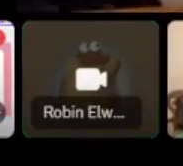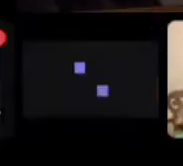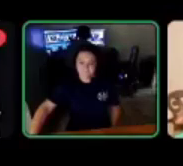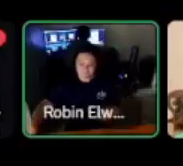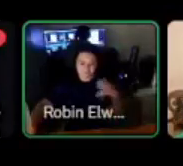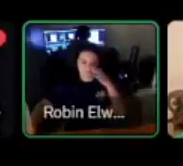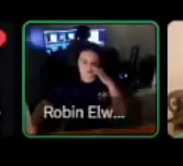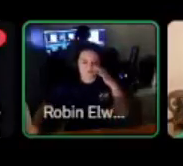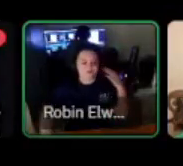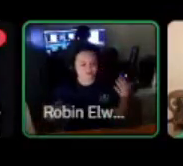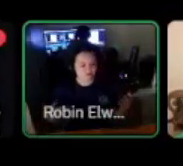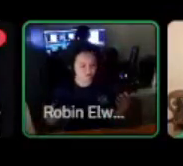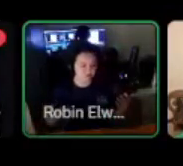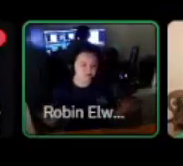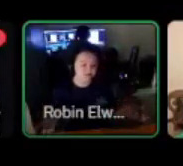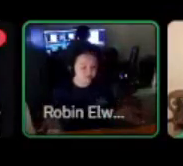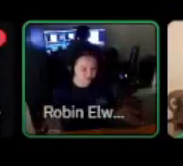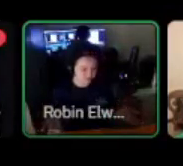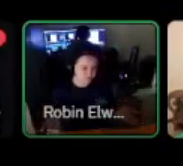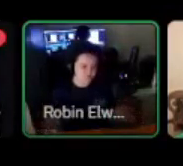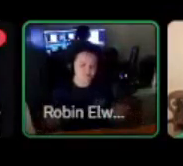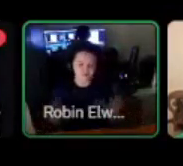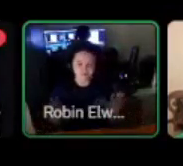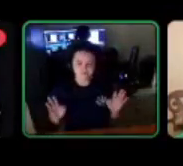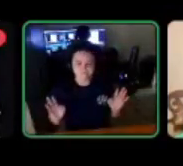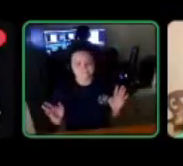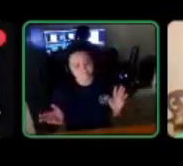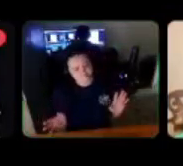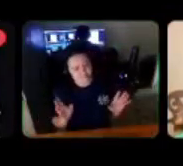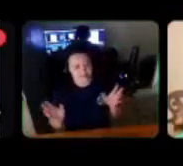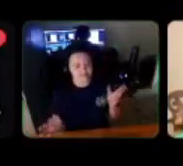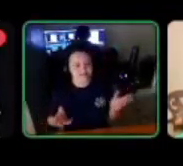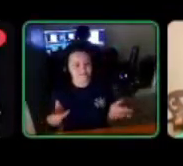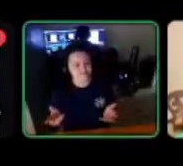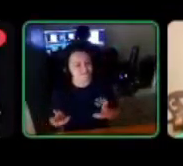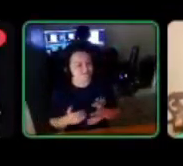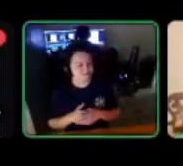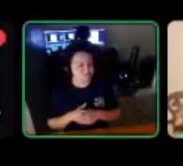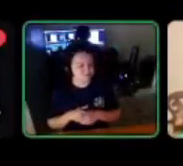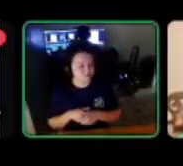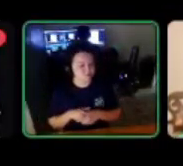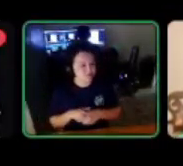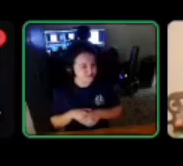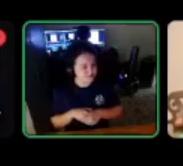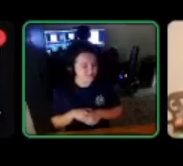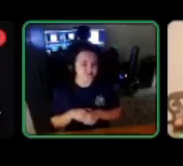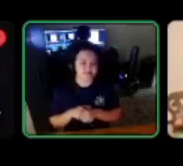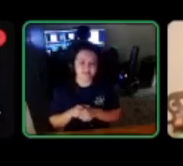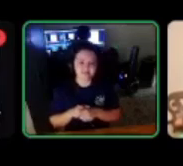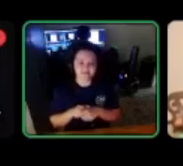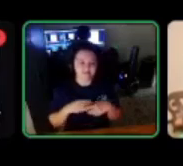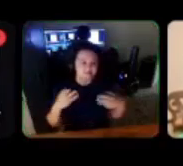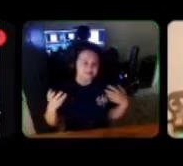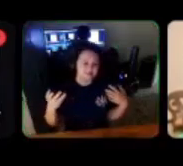So, whenever we fingerspell, typically, but it's a little bit different for newbies because